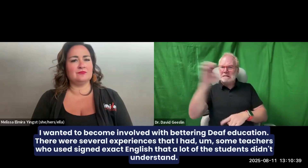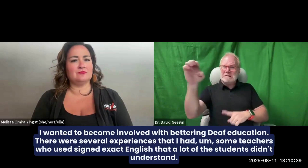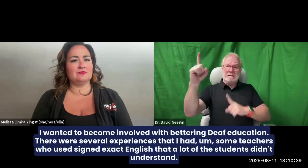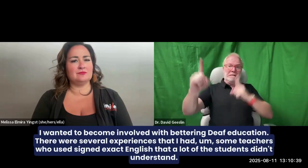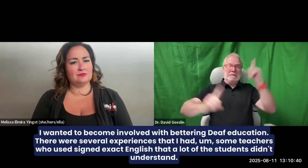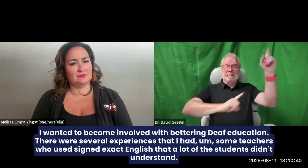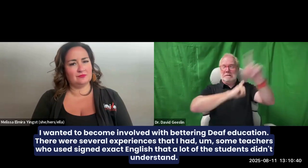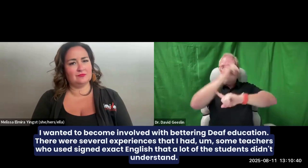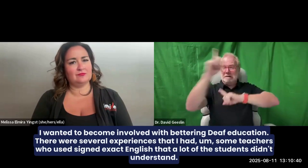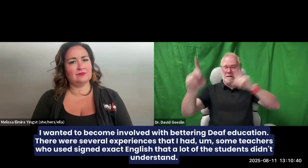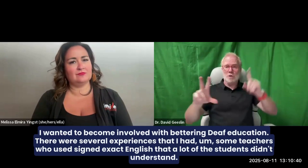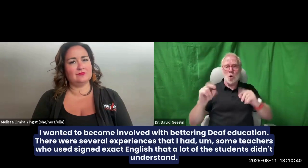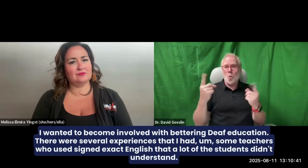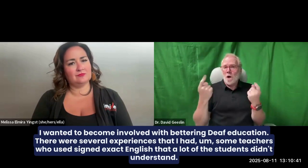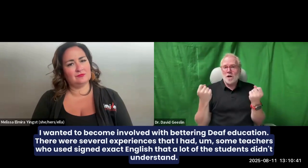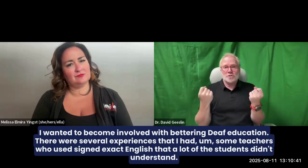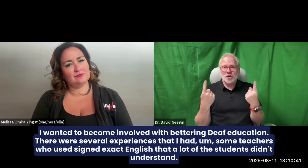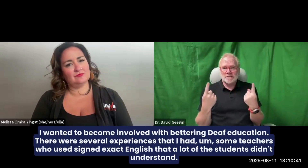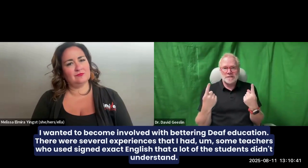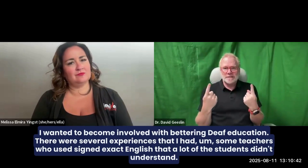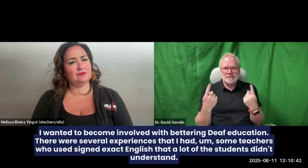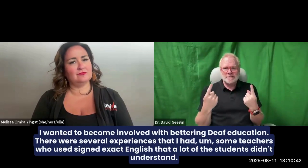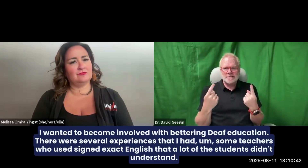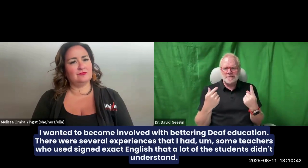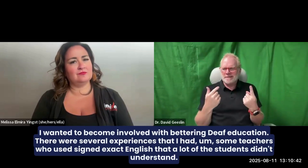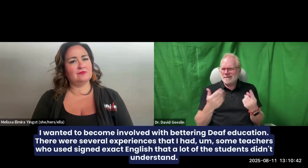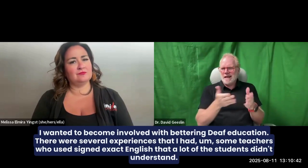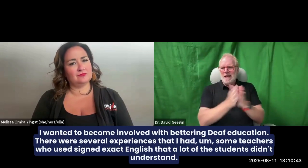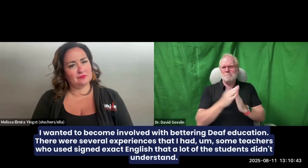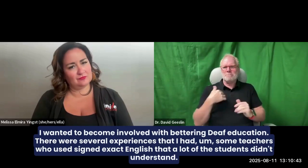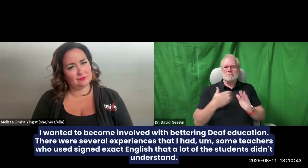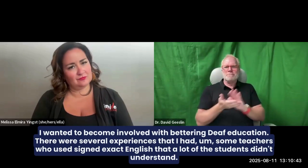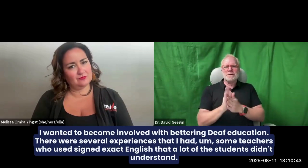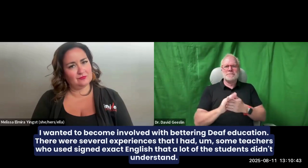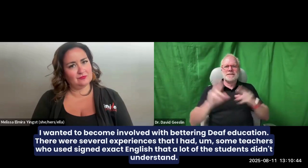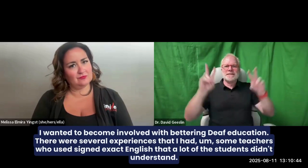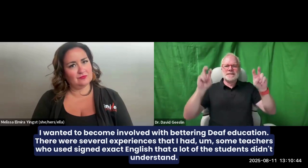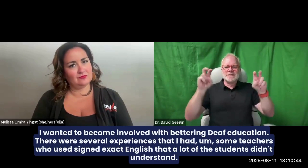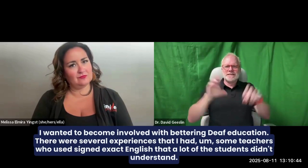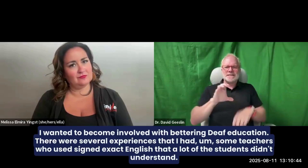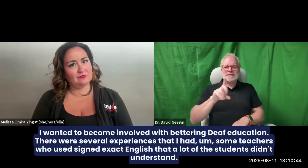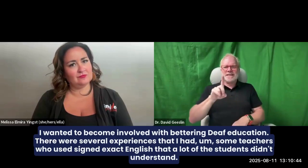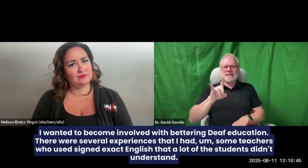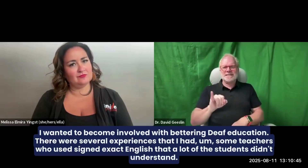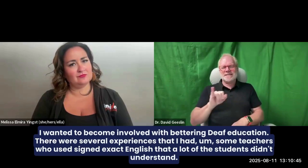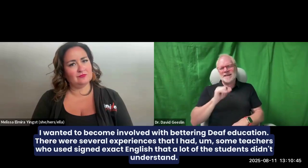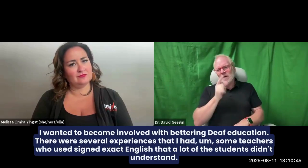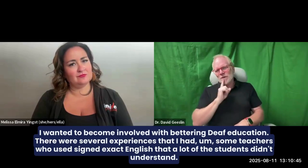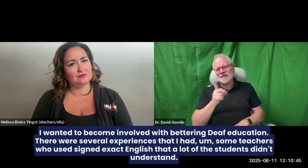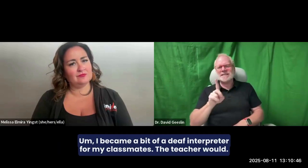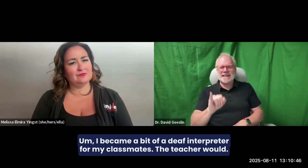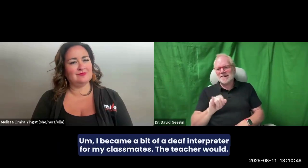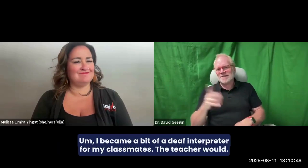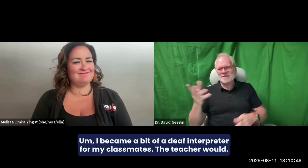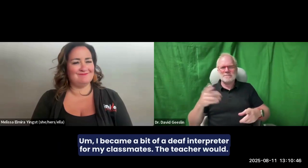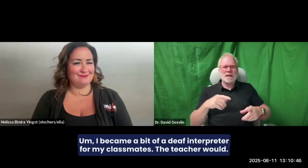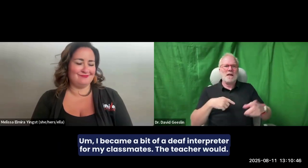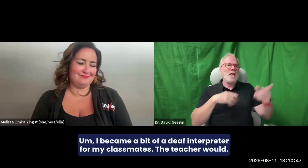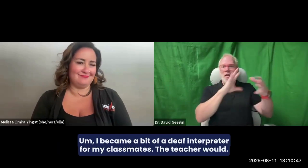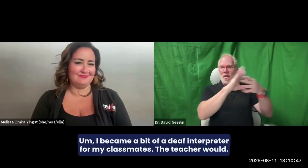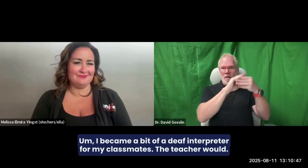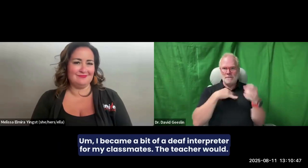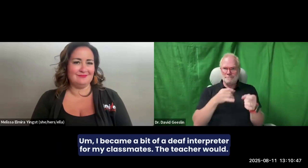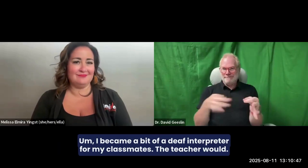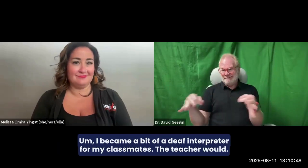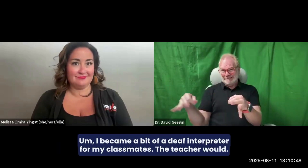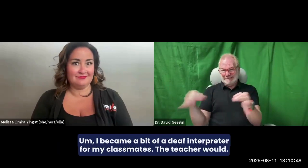There were several experiences that I had. Some teachers who used signed exact English that a lot of the students didn't understand. I